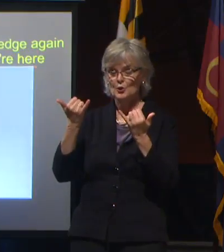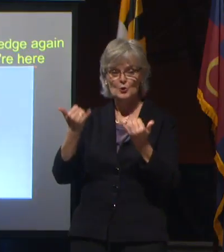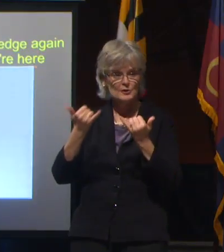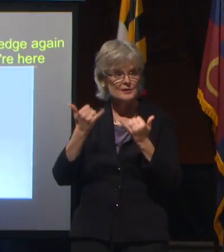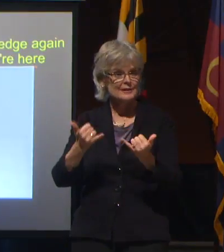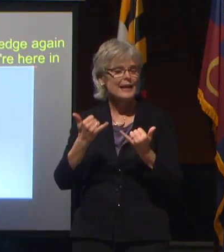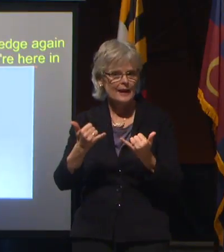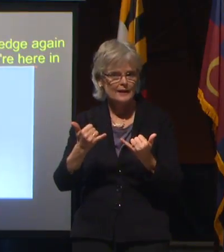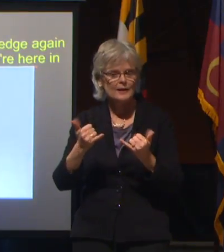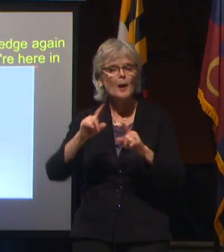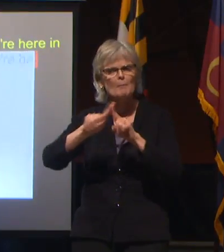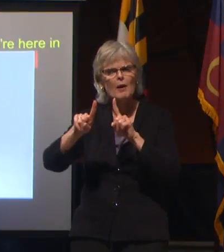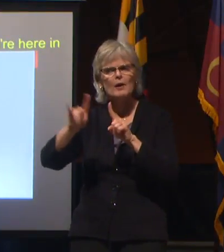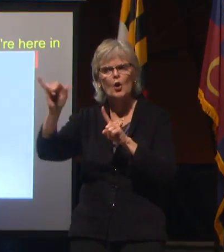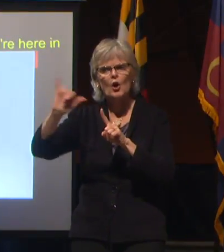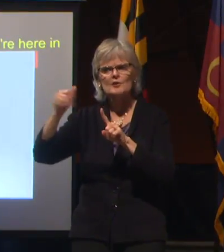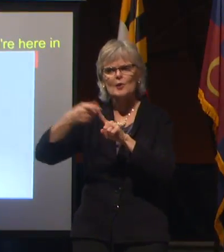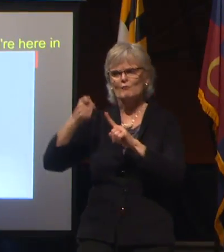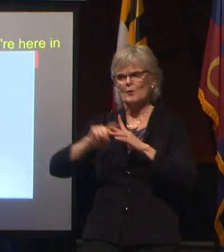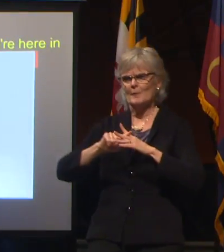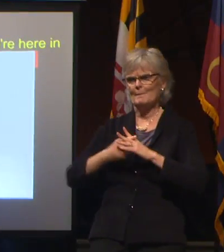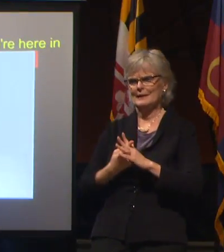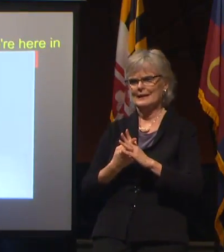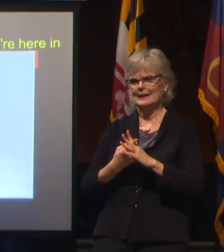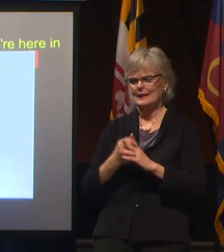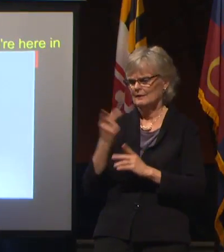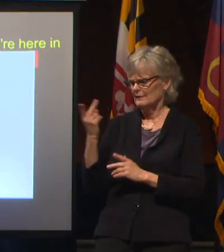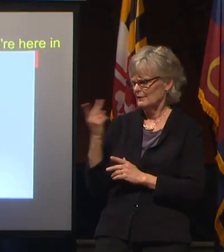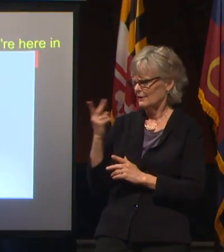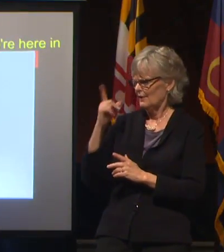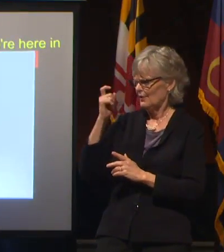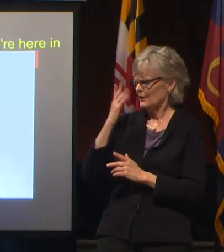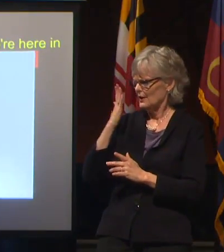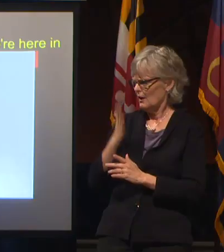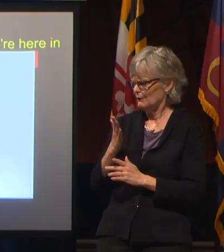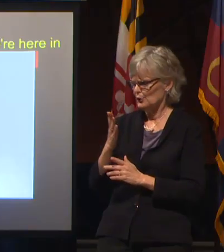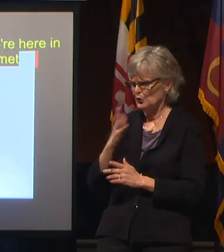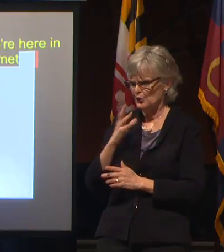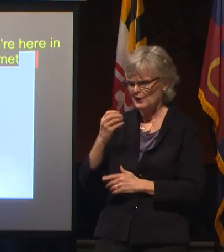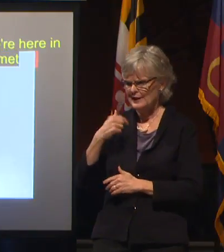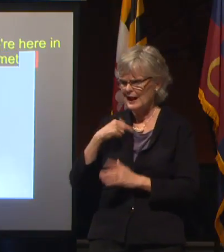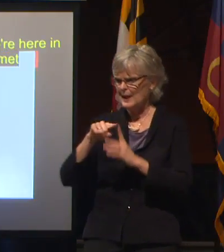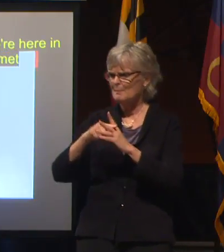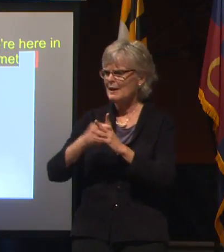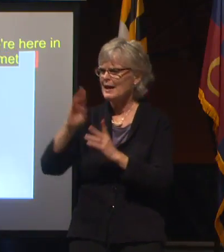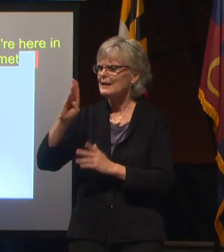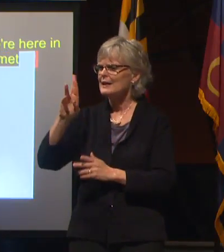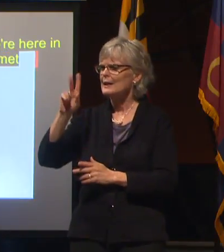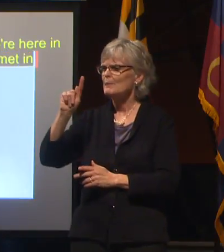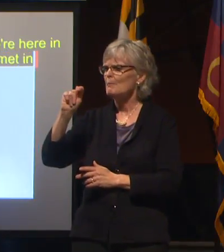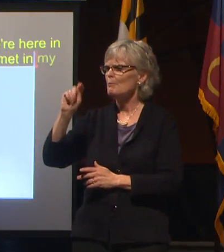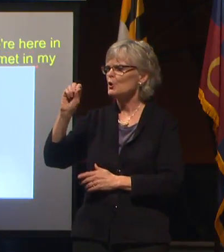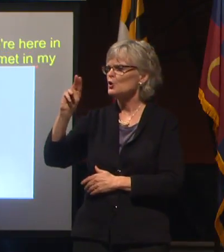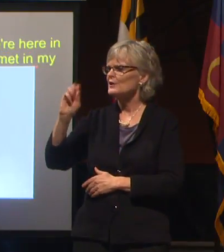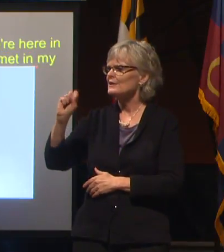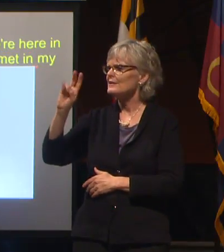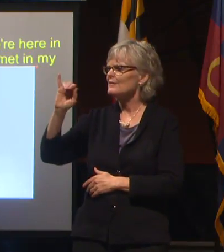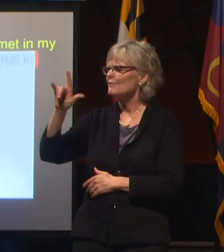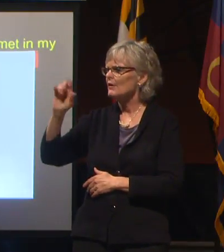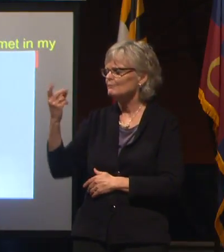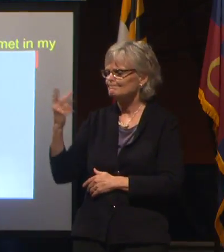from day one, we met in Burtonsville, my home area, to talk about the